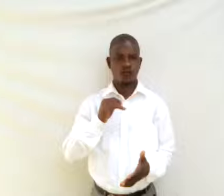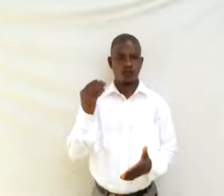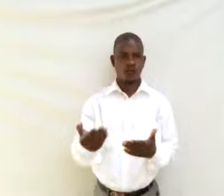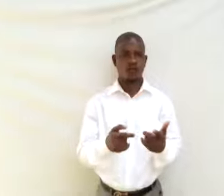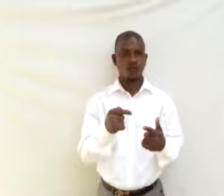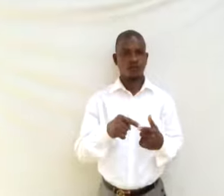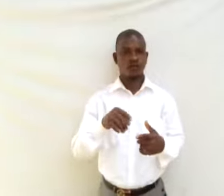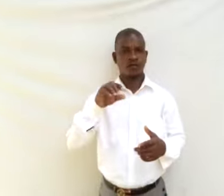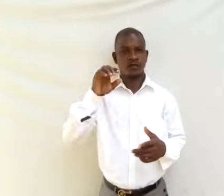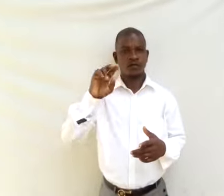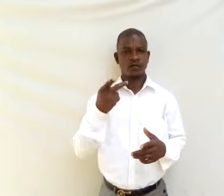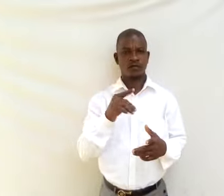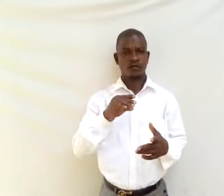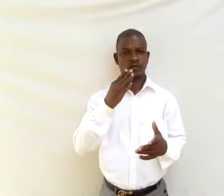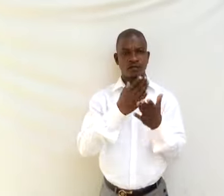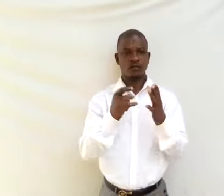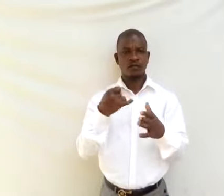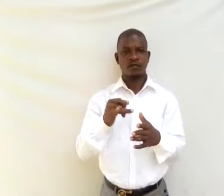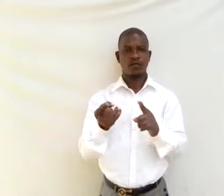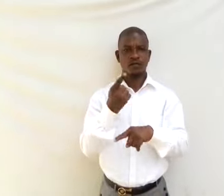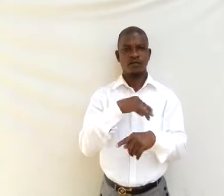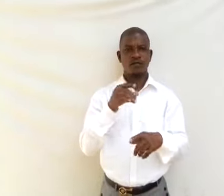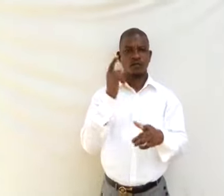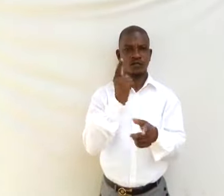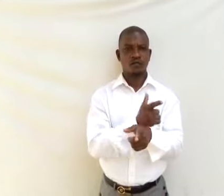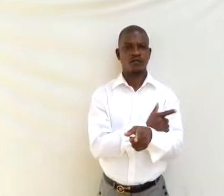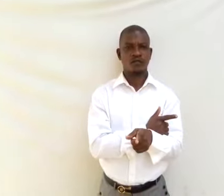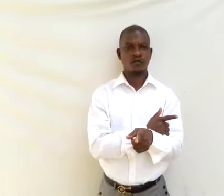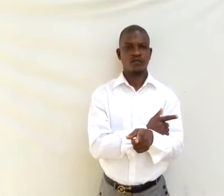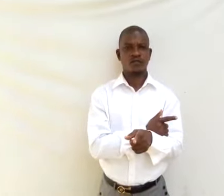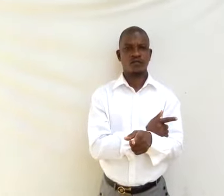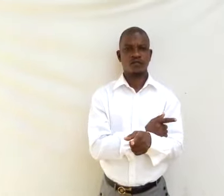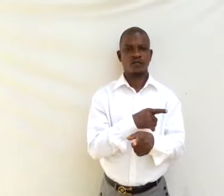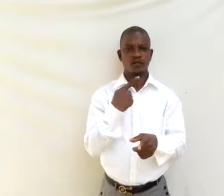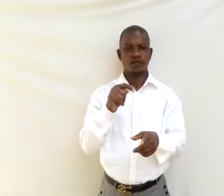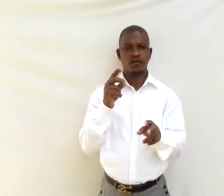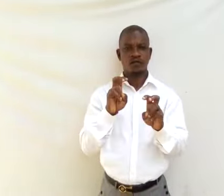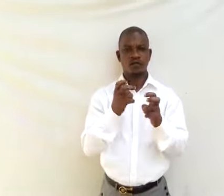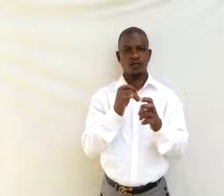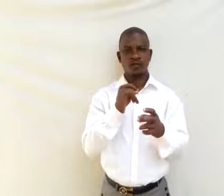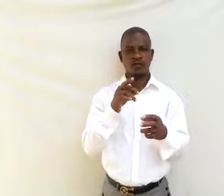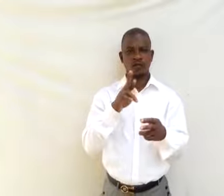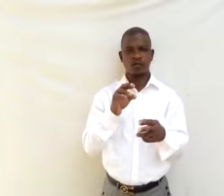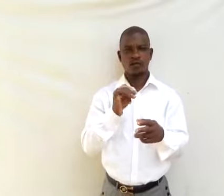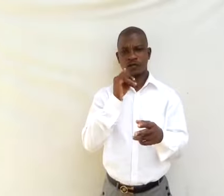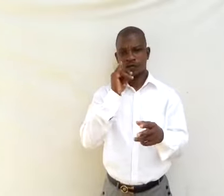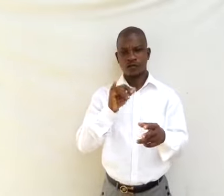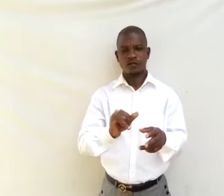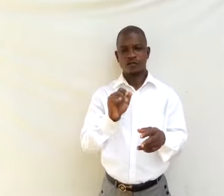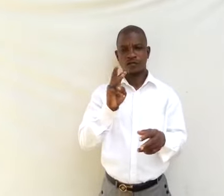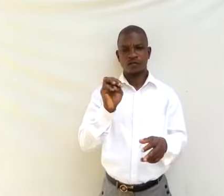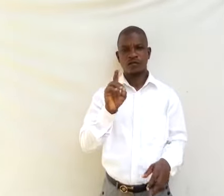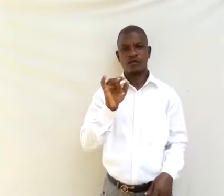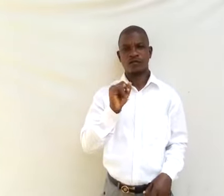The second part of today's lesson. The topic remains Modal Auxiliary